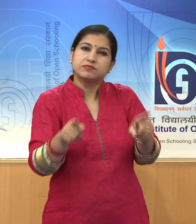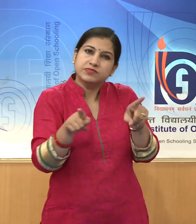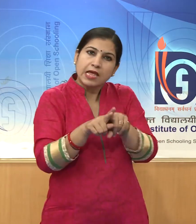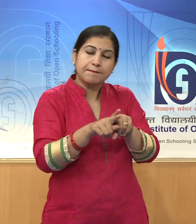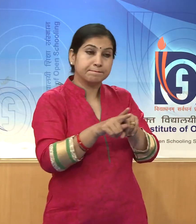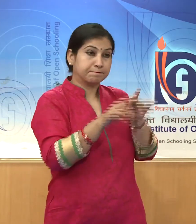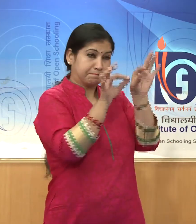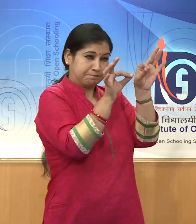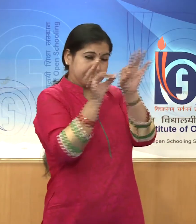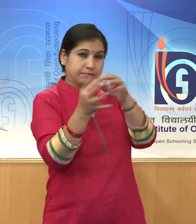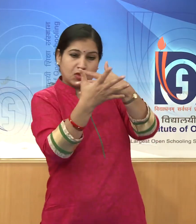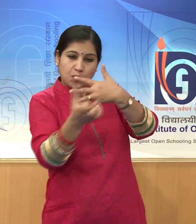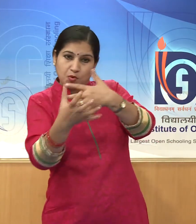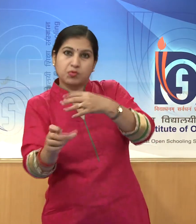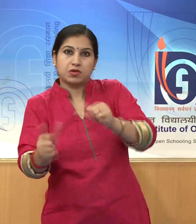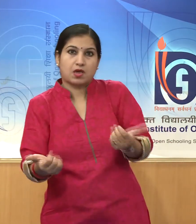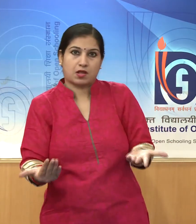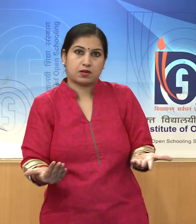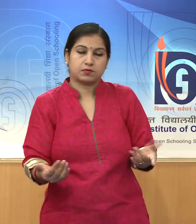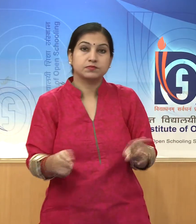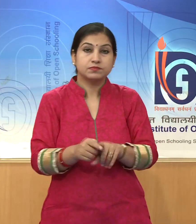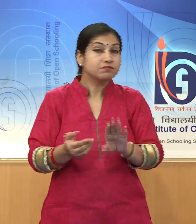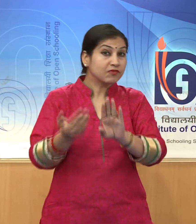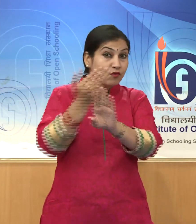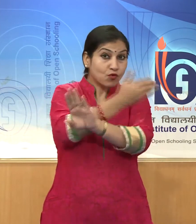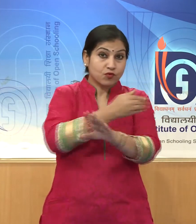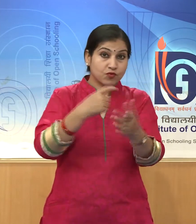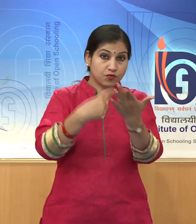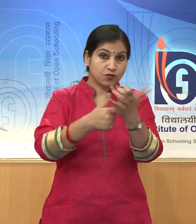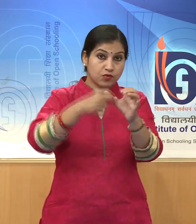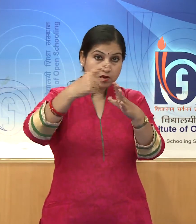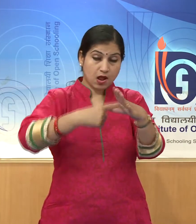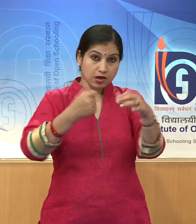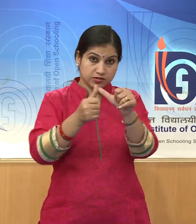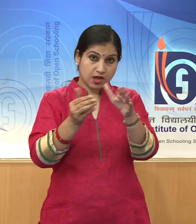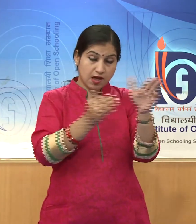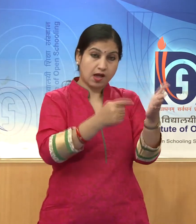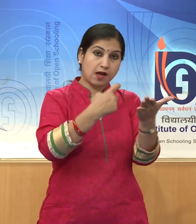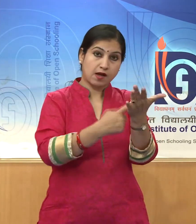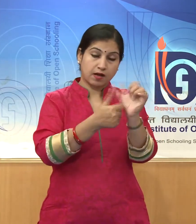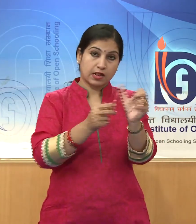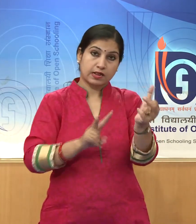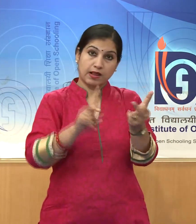same painting. Raja Ravi Verma could popularize